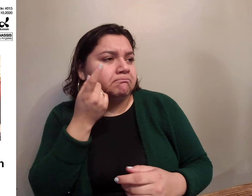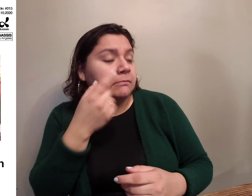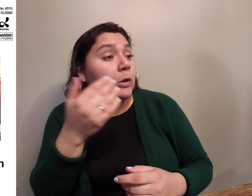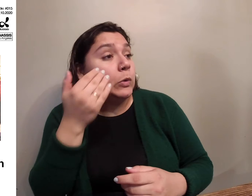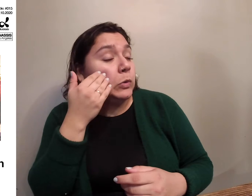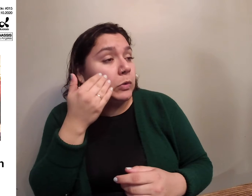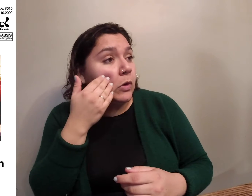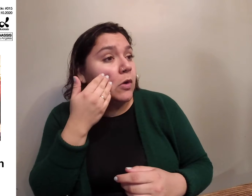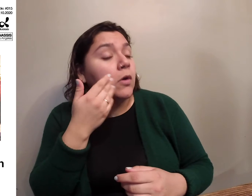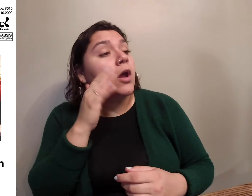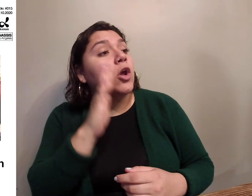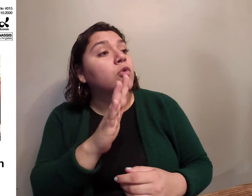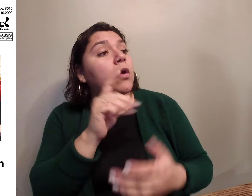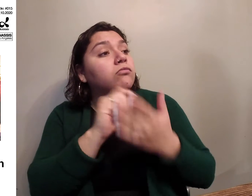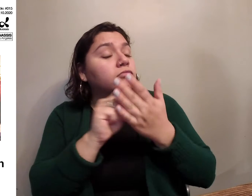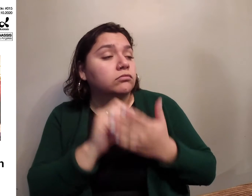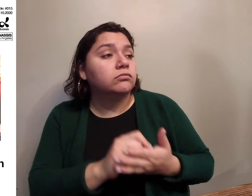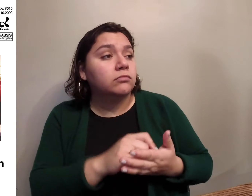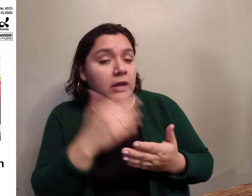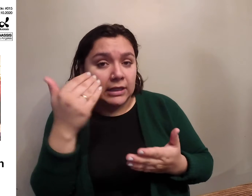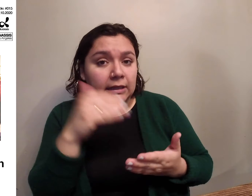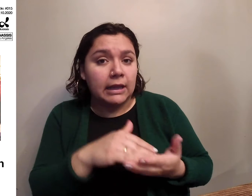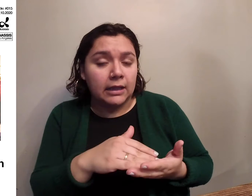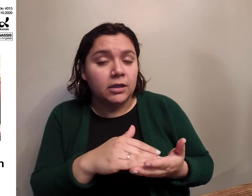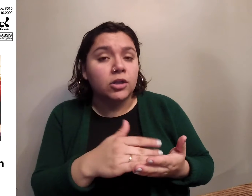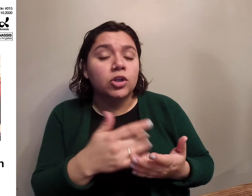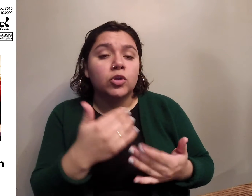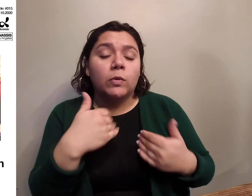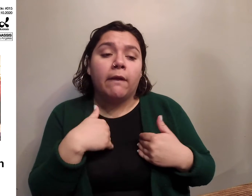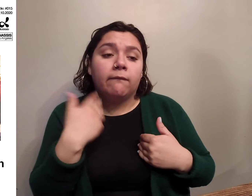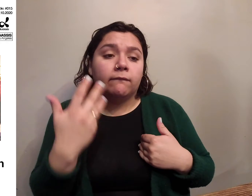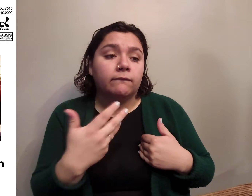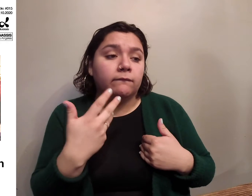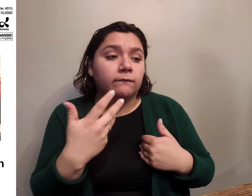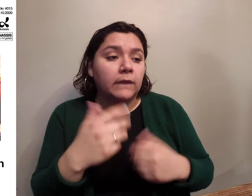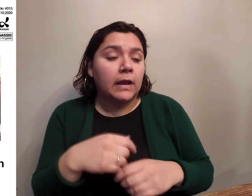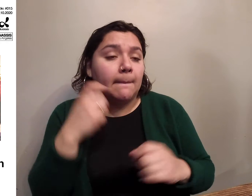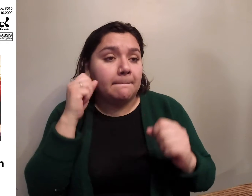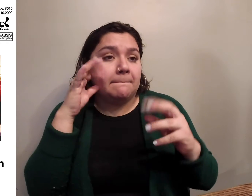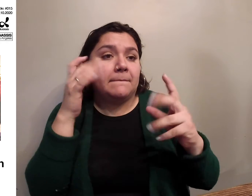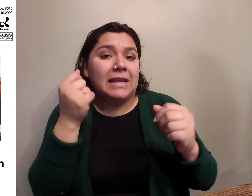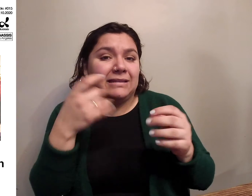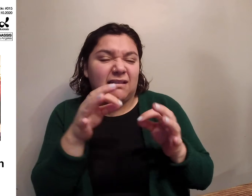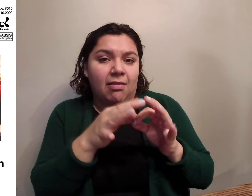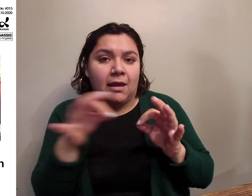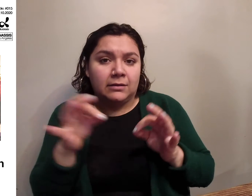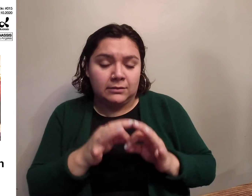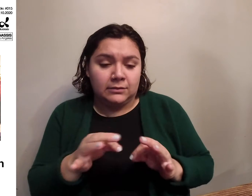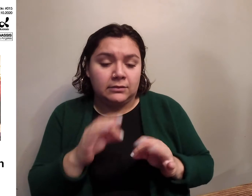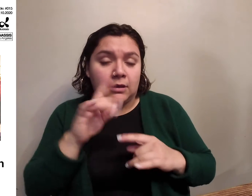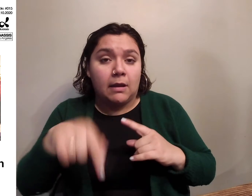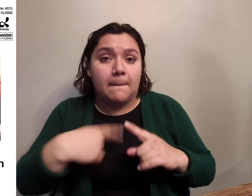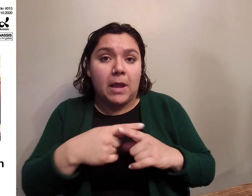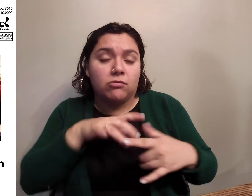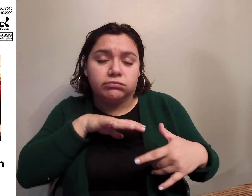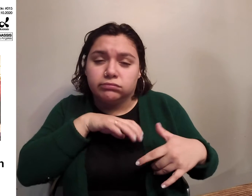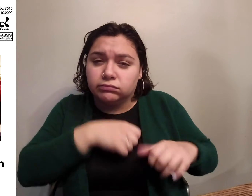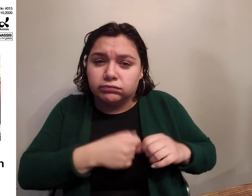You in your memoir again, you have some extraordinary lines about